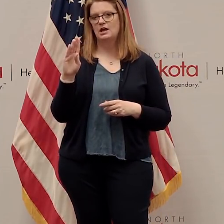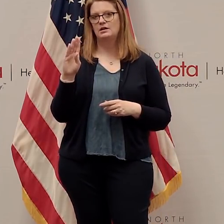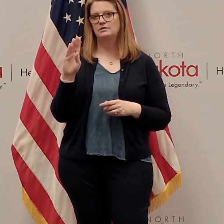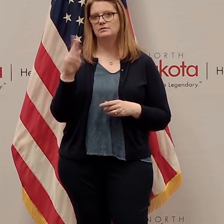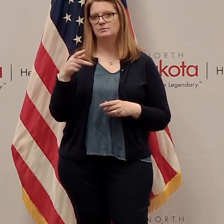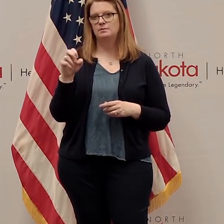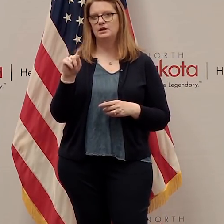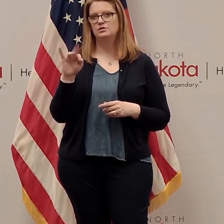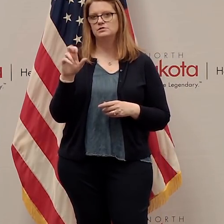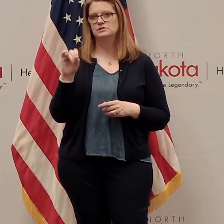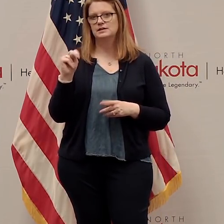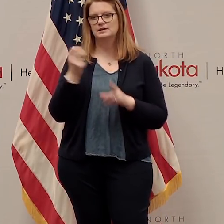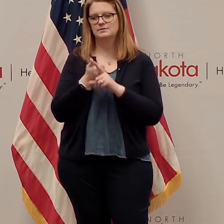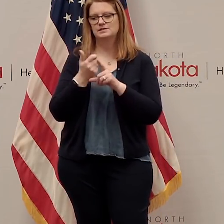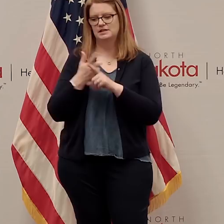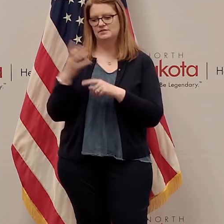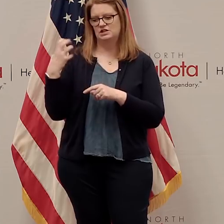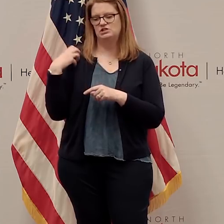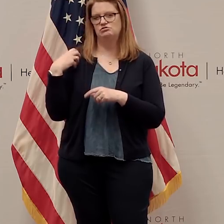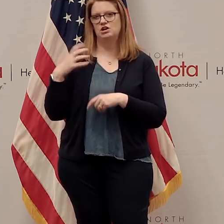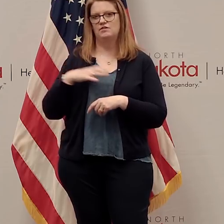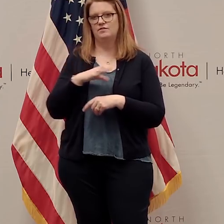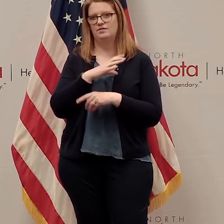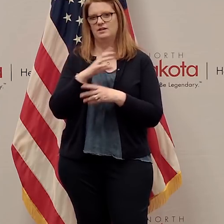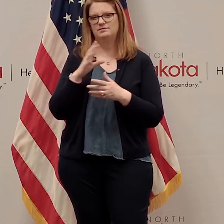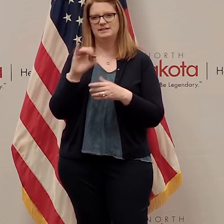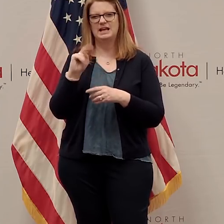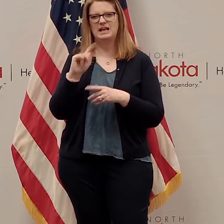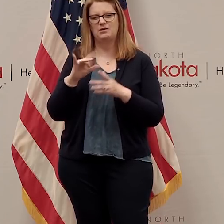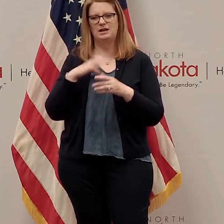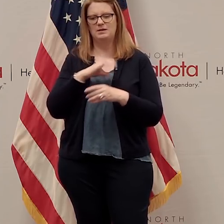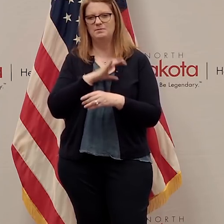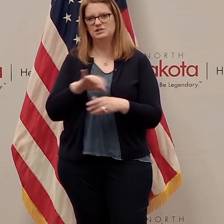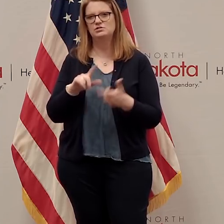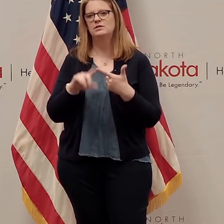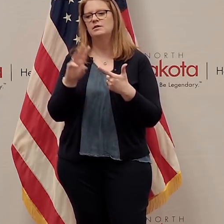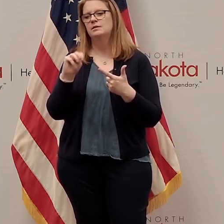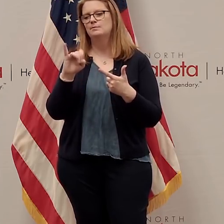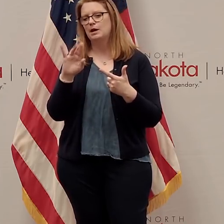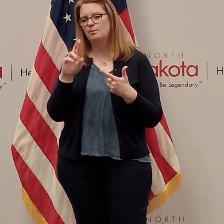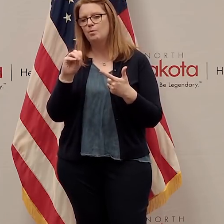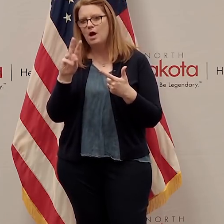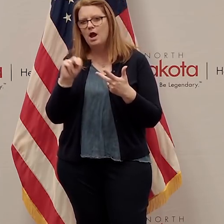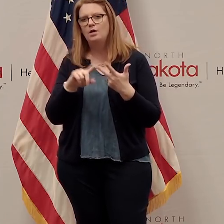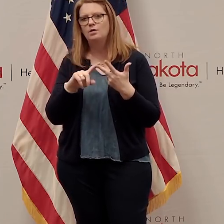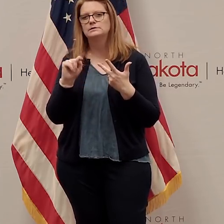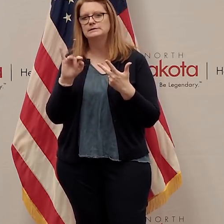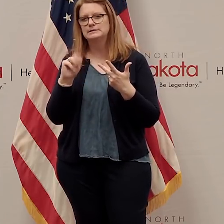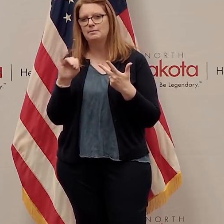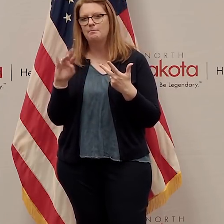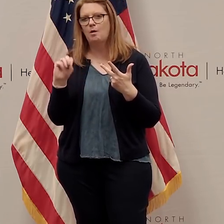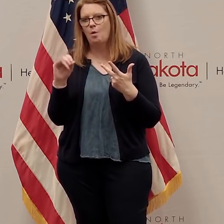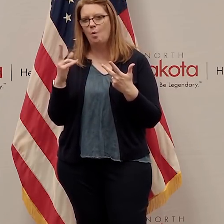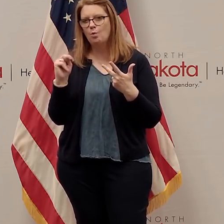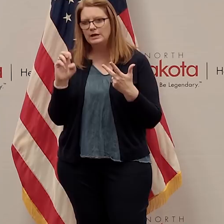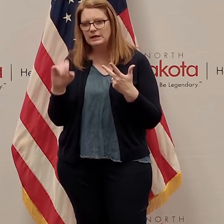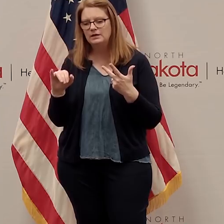Darnish from West Fargo, Mayor Tim Mahoney from Fargo, Mayor Brown from Grand Forks. We've all been in close contact, and they were